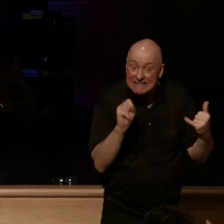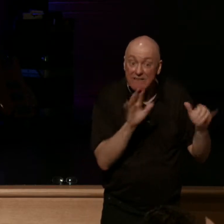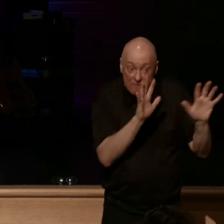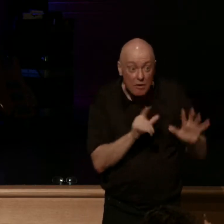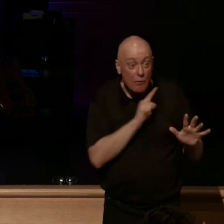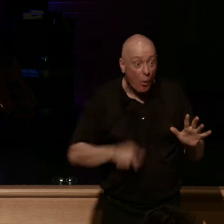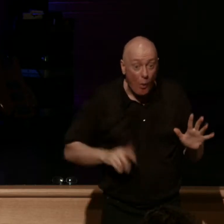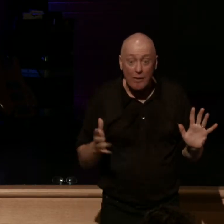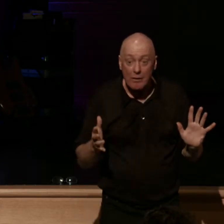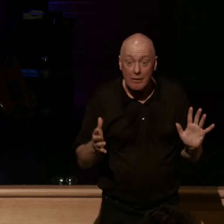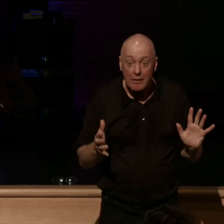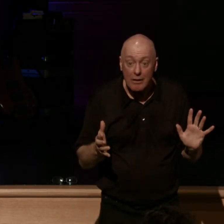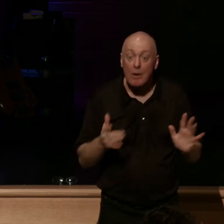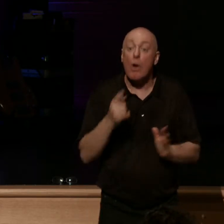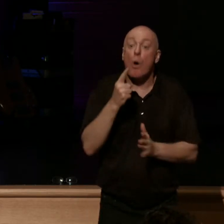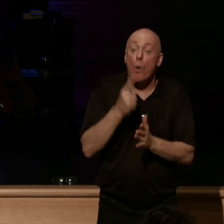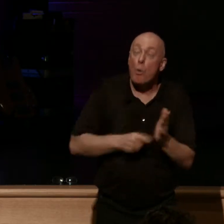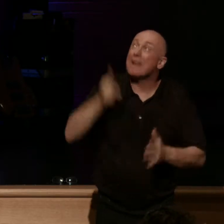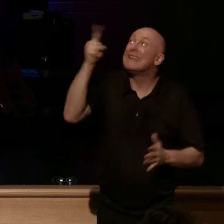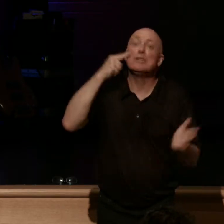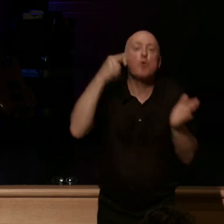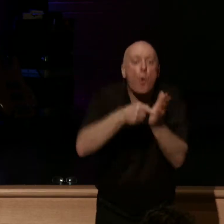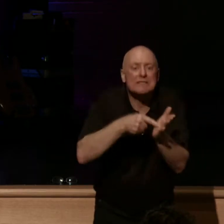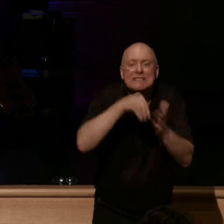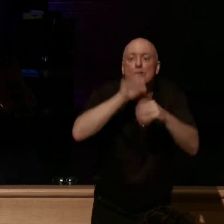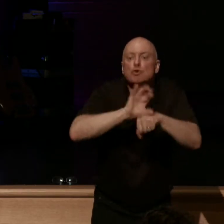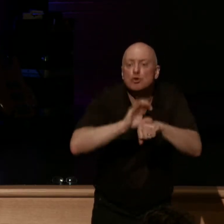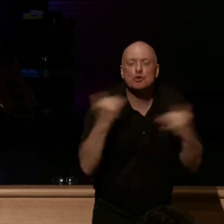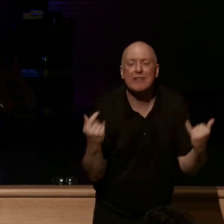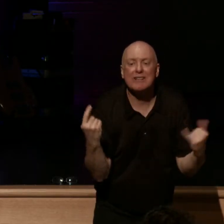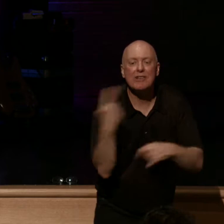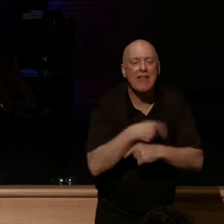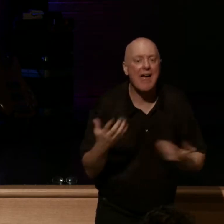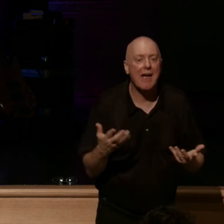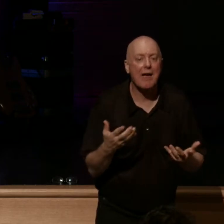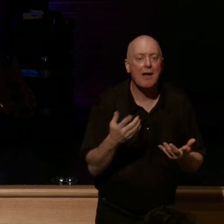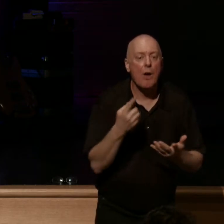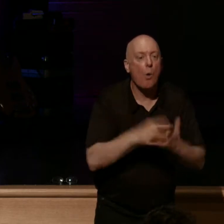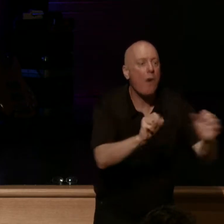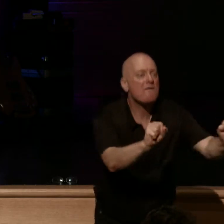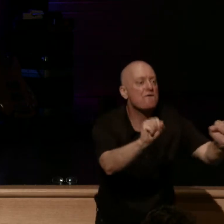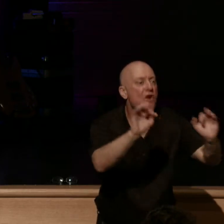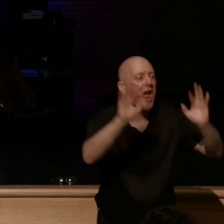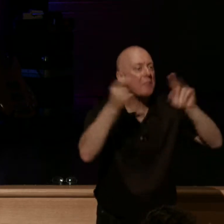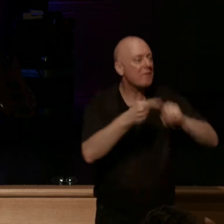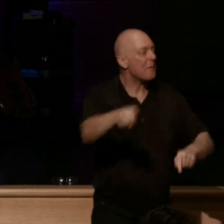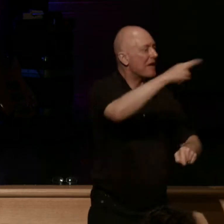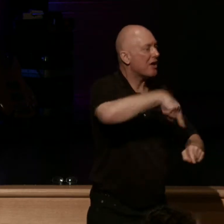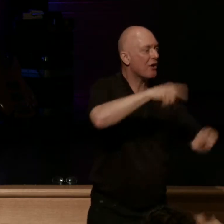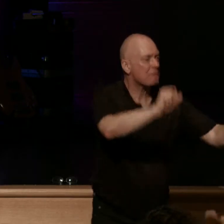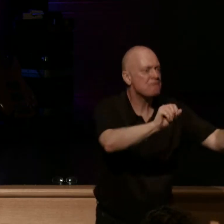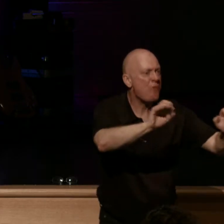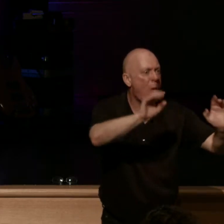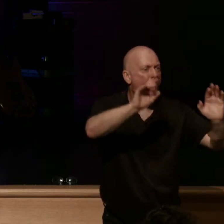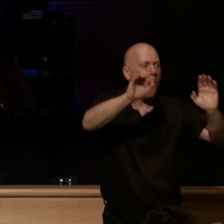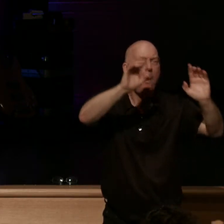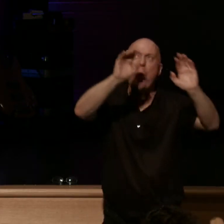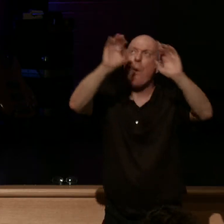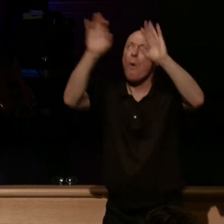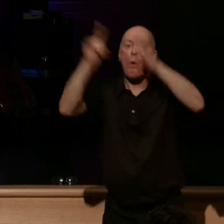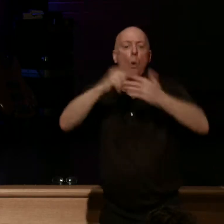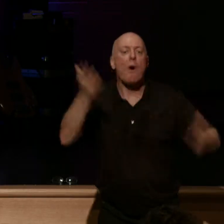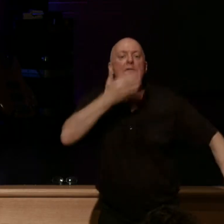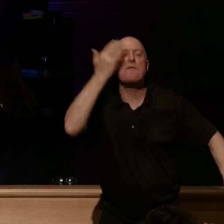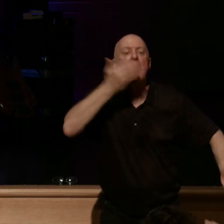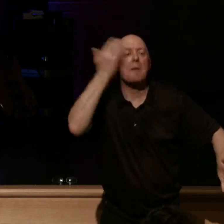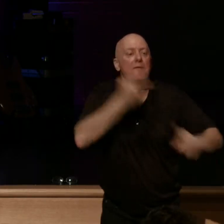Lord? What is he noticing? What fragrance is coming up from your life? What fragrance is coming up from your family? What